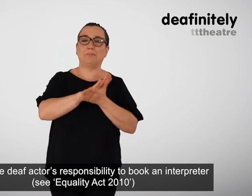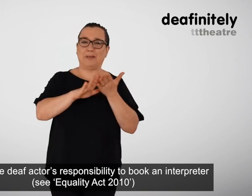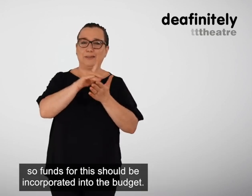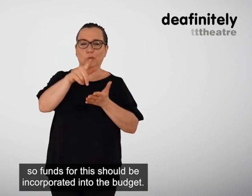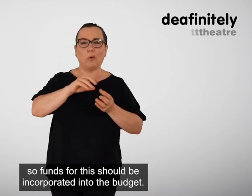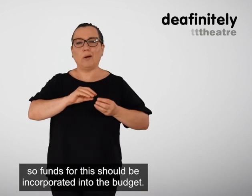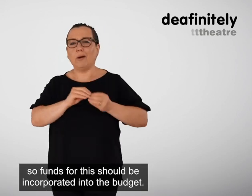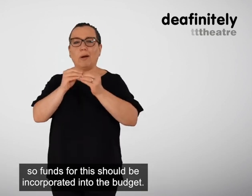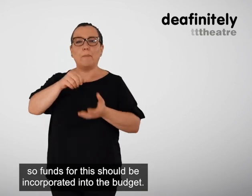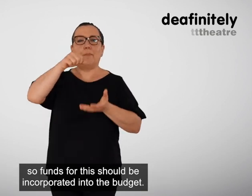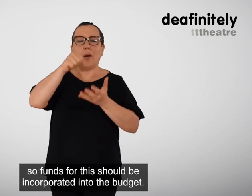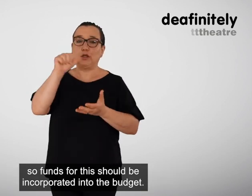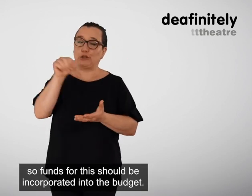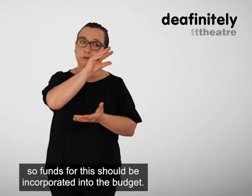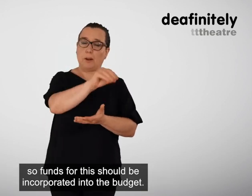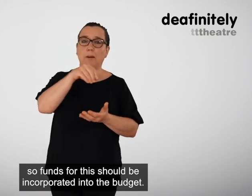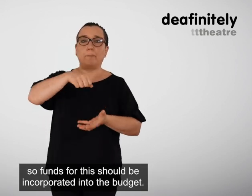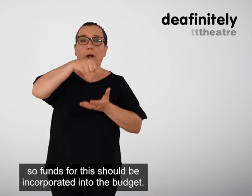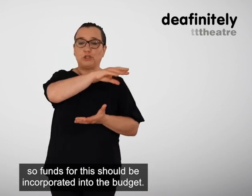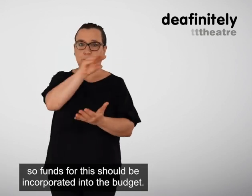So funds for this should be incorporated into the budget.